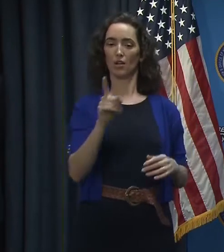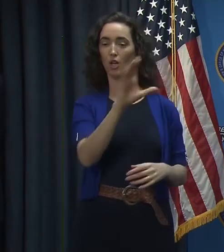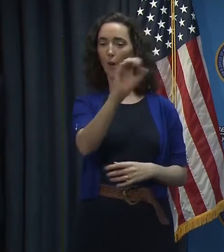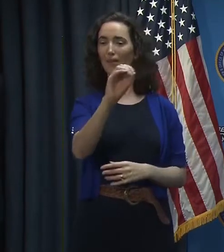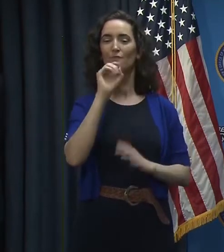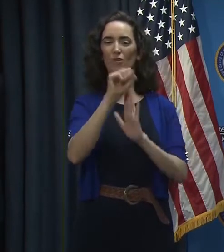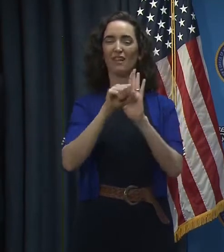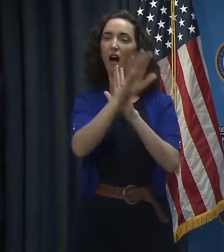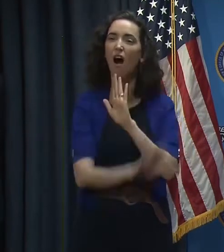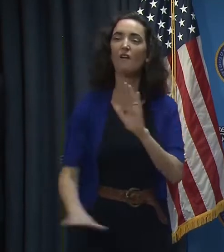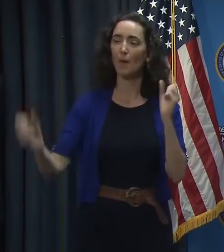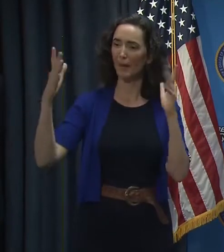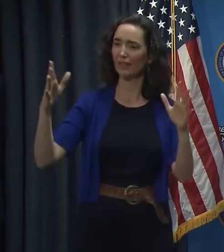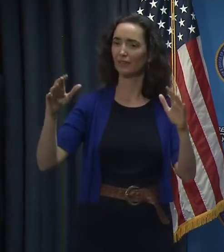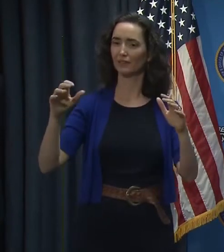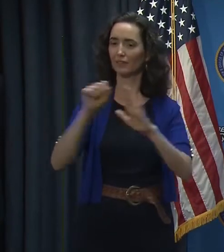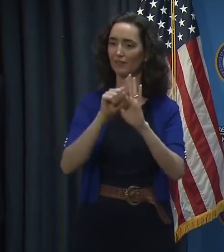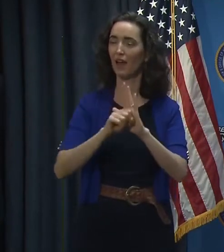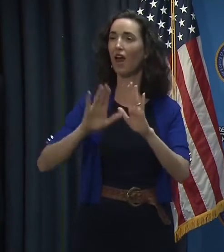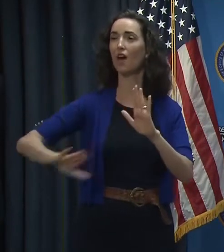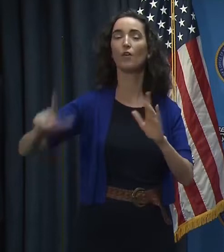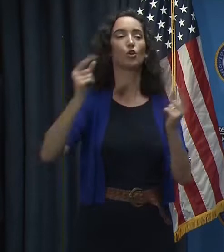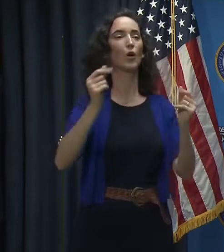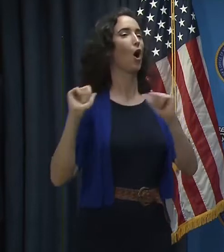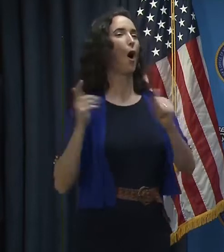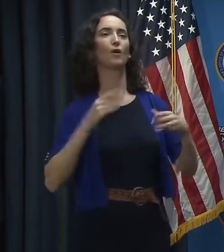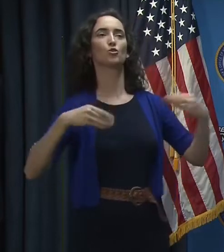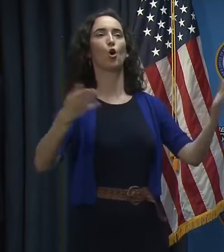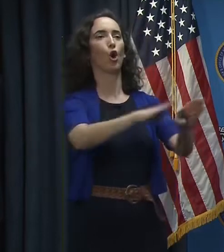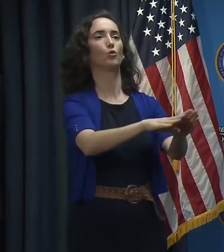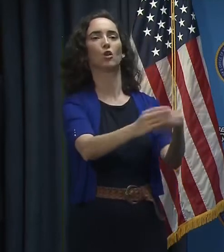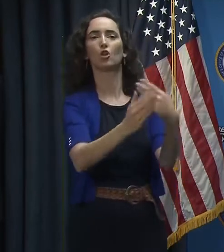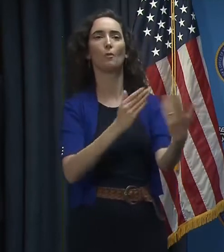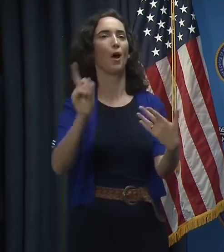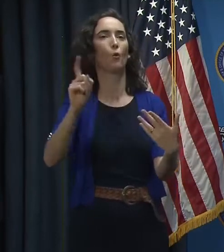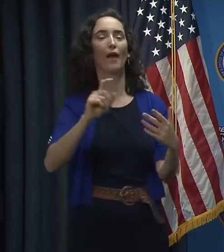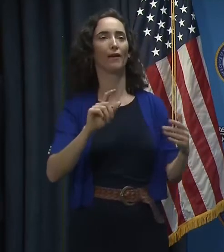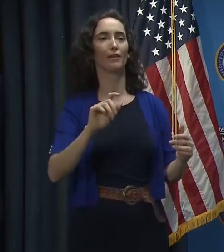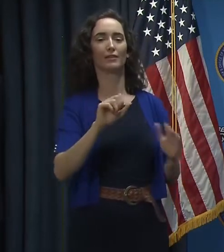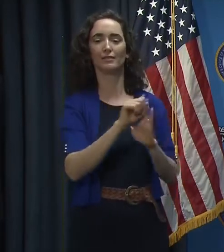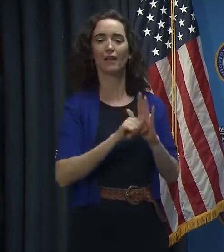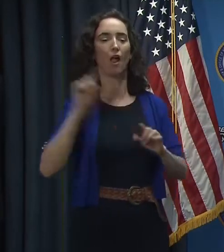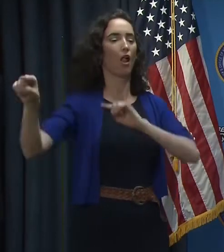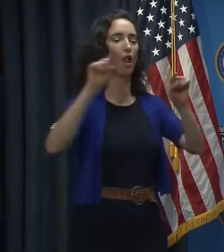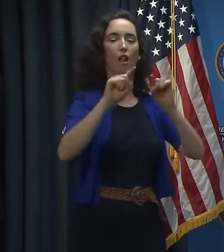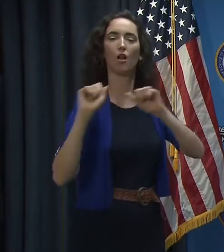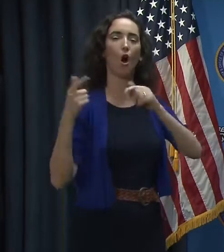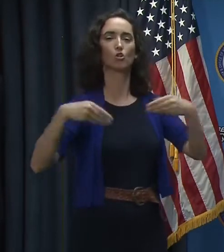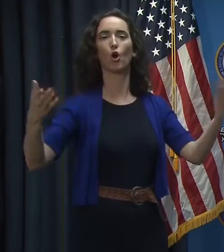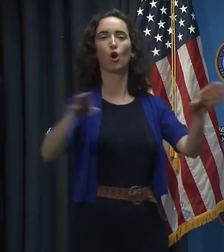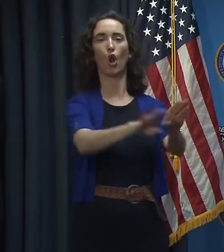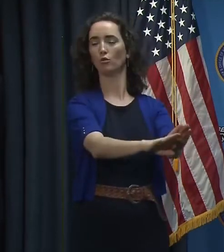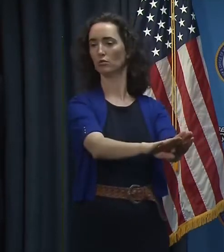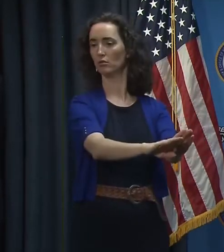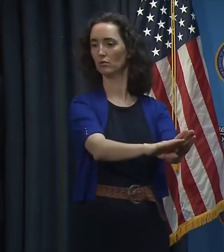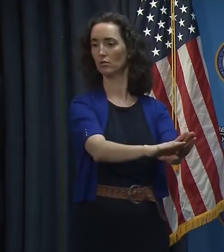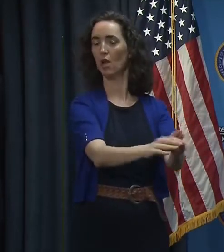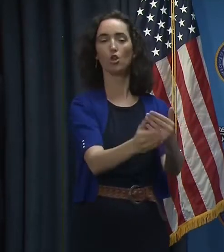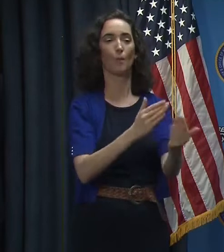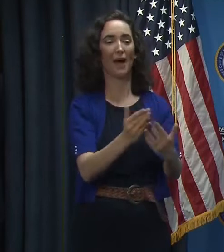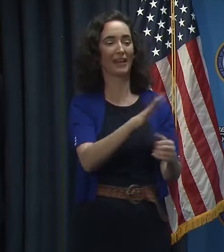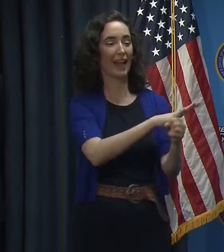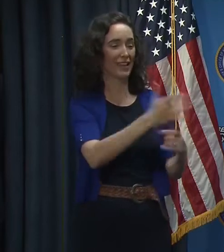so sometimes you have these chains that will just close all of their stores regardless of what state they're in, and it doesn't look at how prevalent the